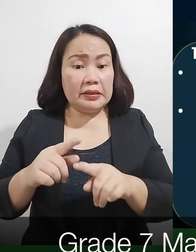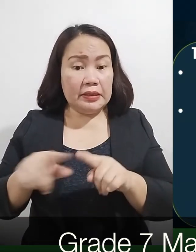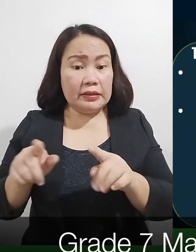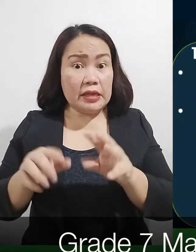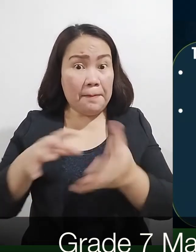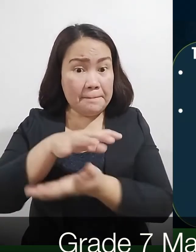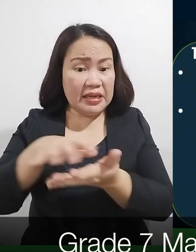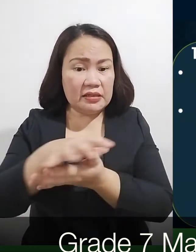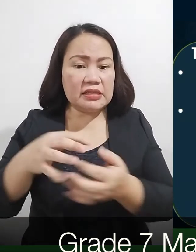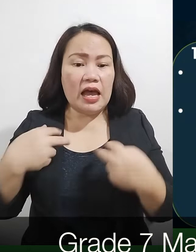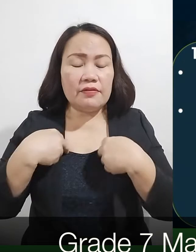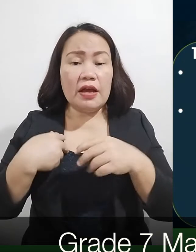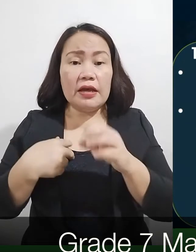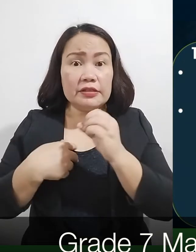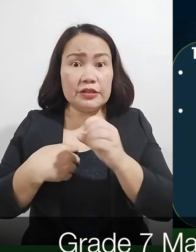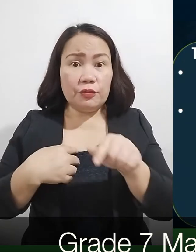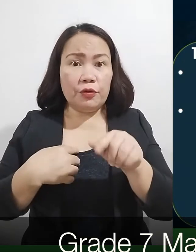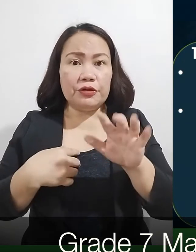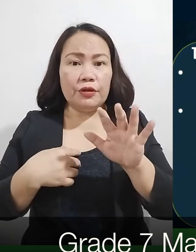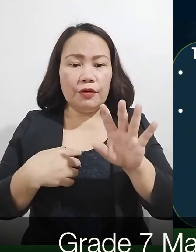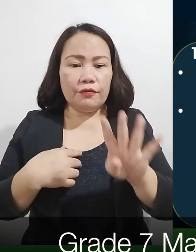dito, I have